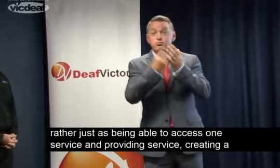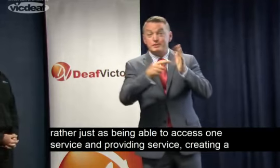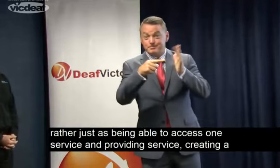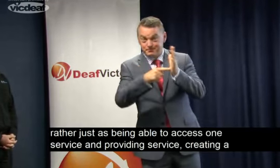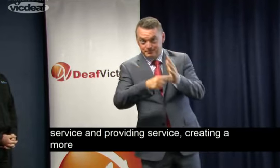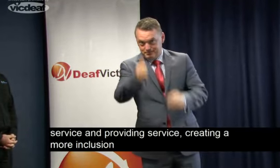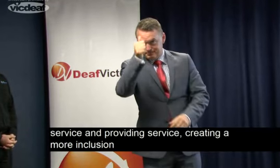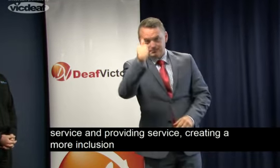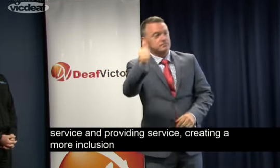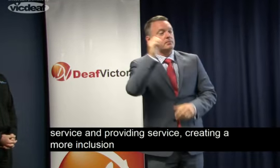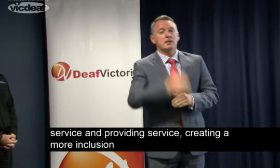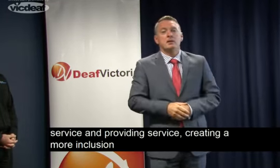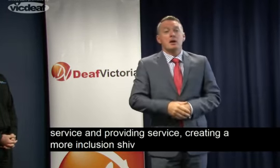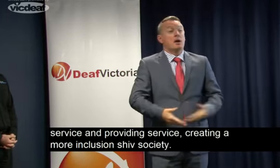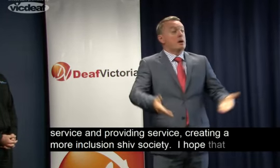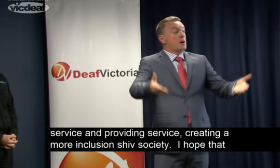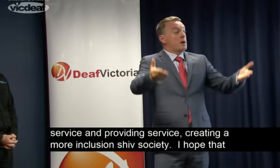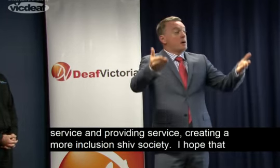Thank you, Todd, and thank you to Brett.